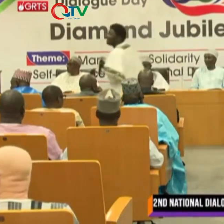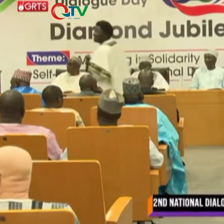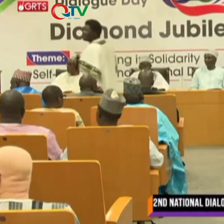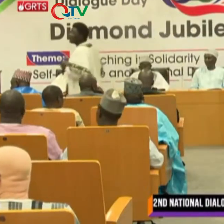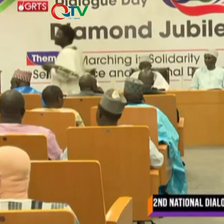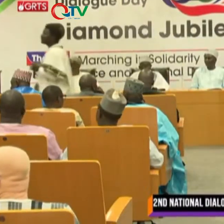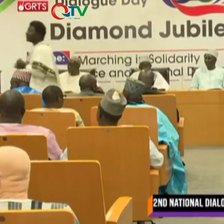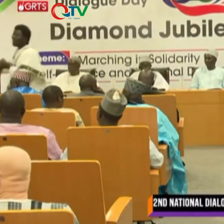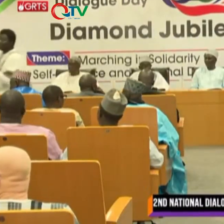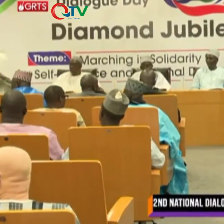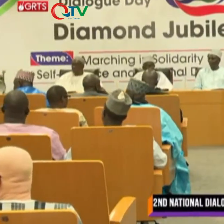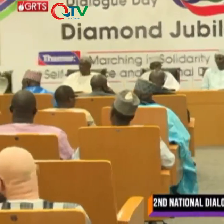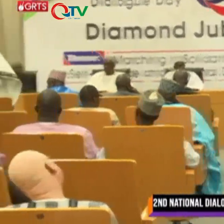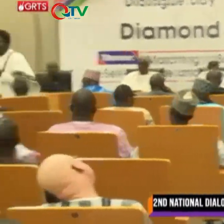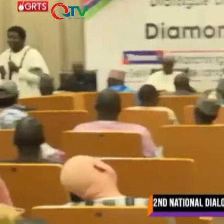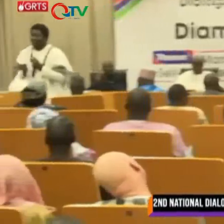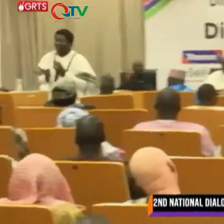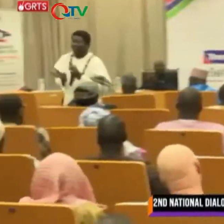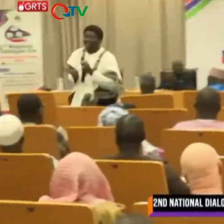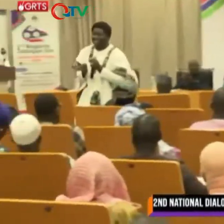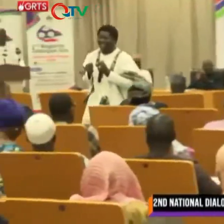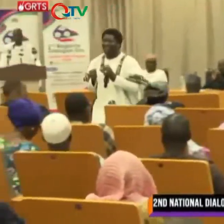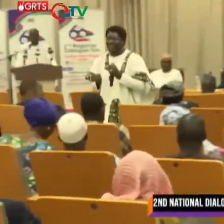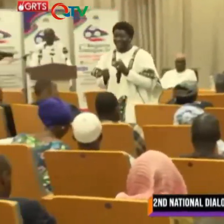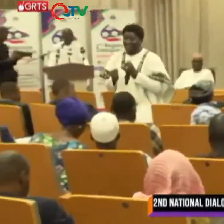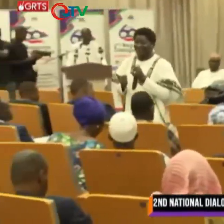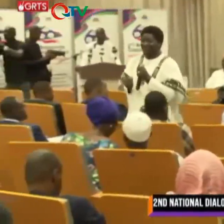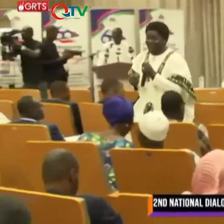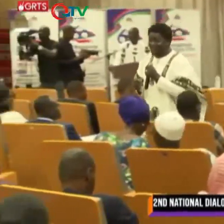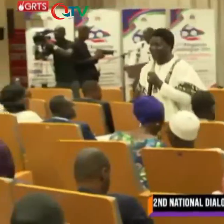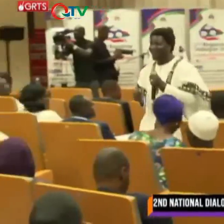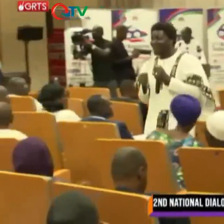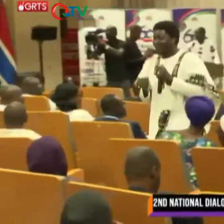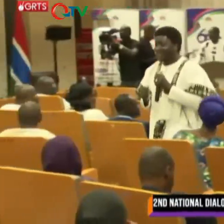nyosene mandinko afonye mandinko tiesene mandinko